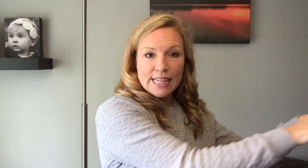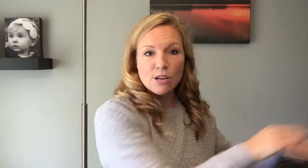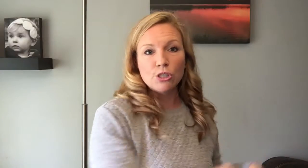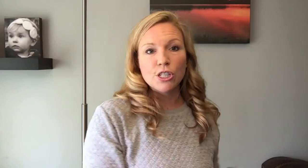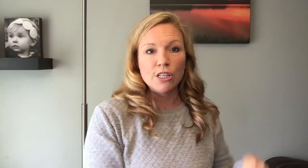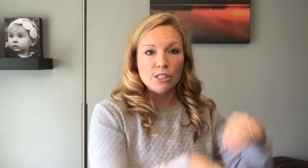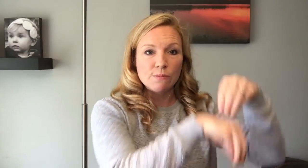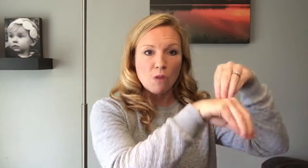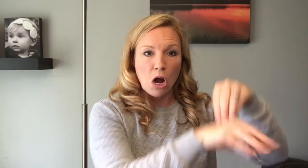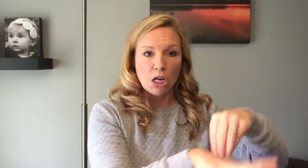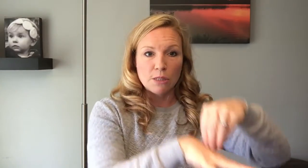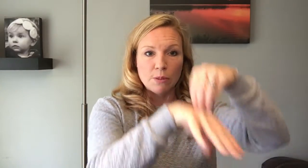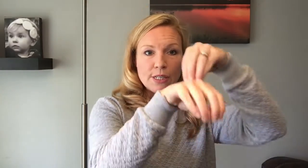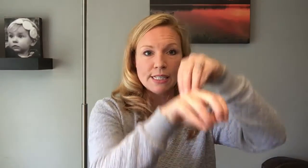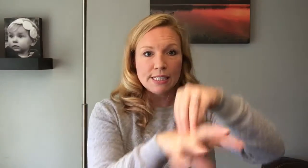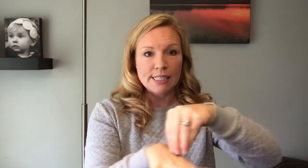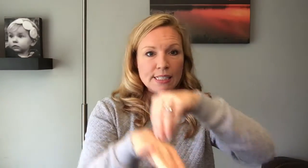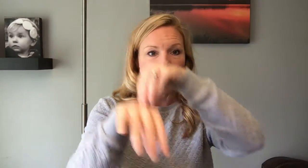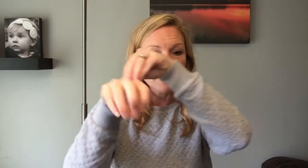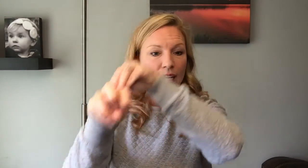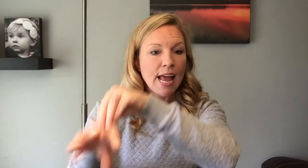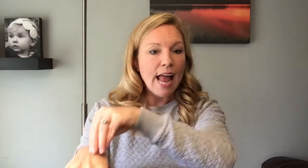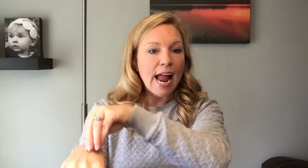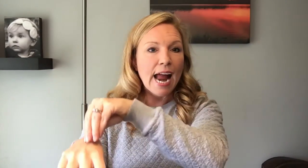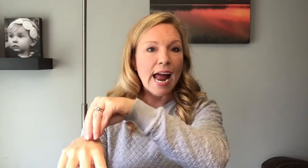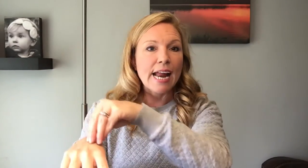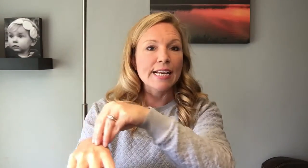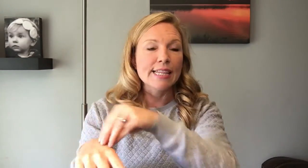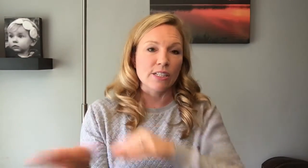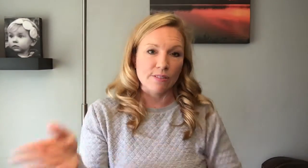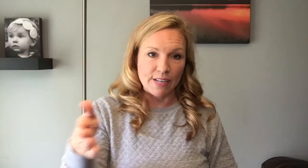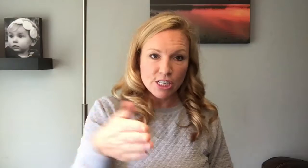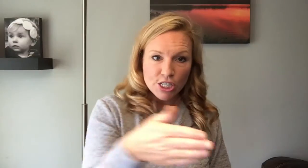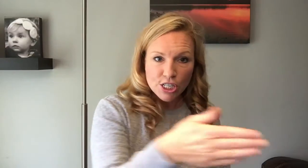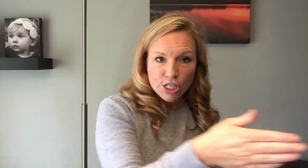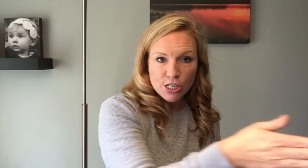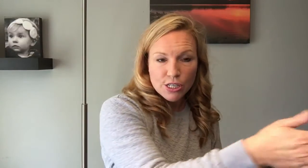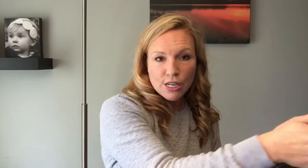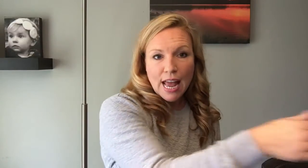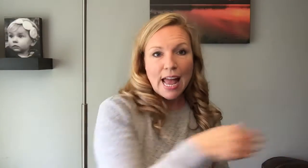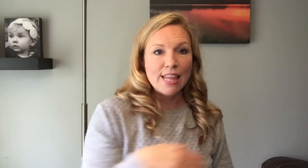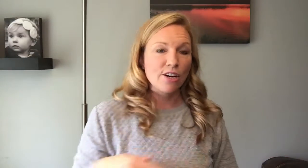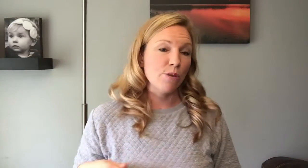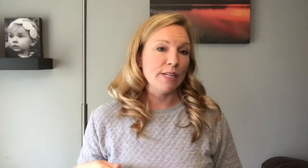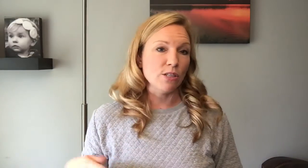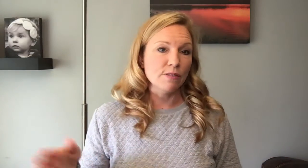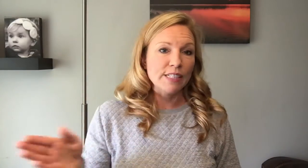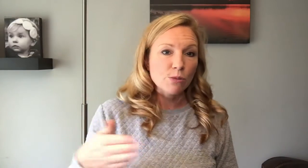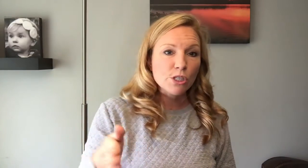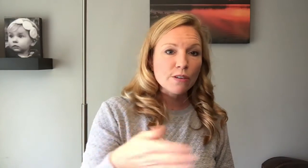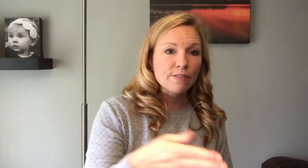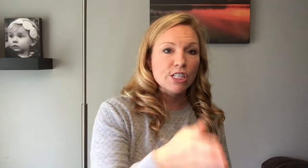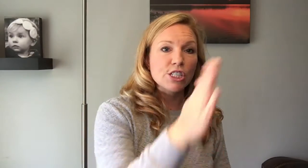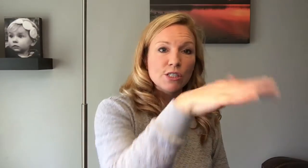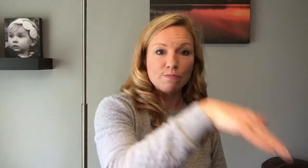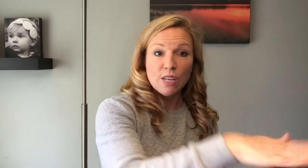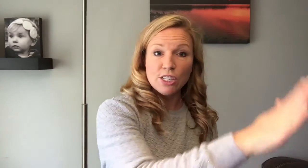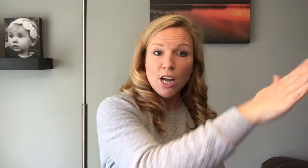the ocean there's octopus, and there's fish, and there could be dolphins, which are fish that